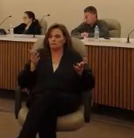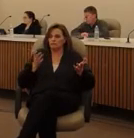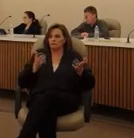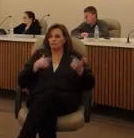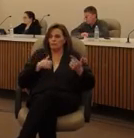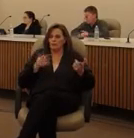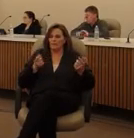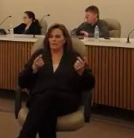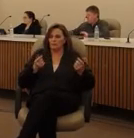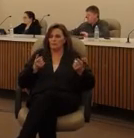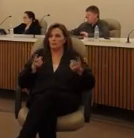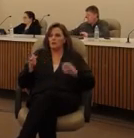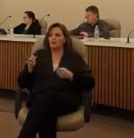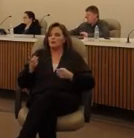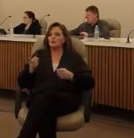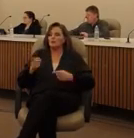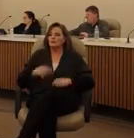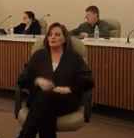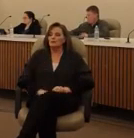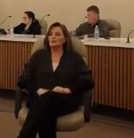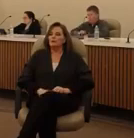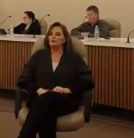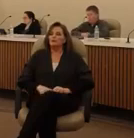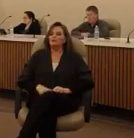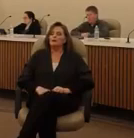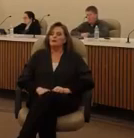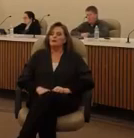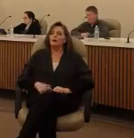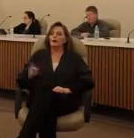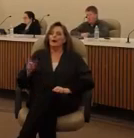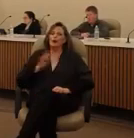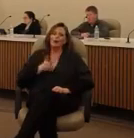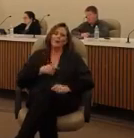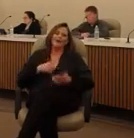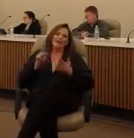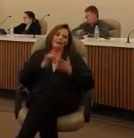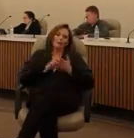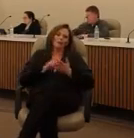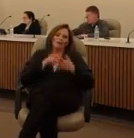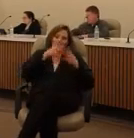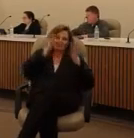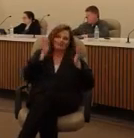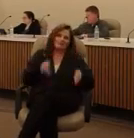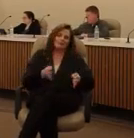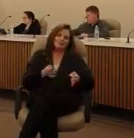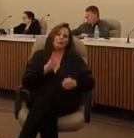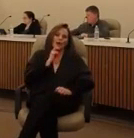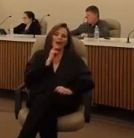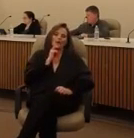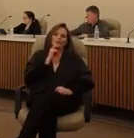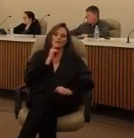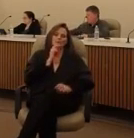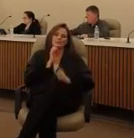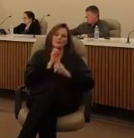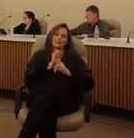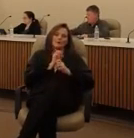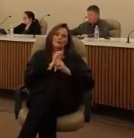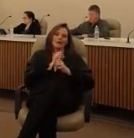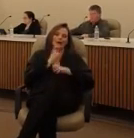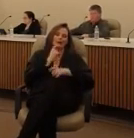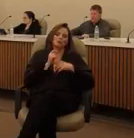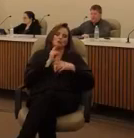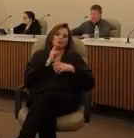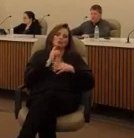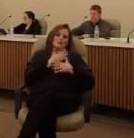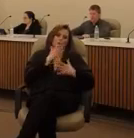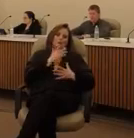particular resolution? Since we have a written resolution, I would just Right. make a motion to amend. I can send it electronically